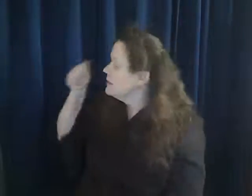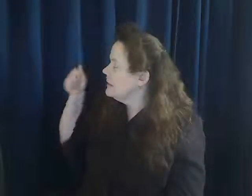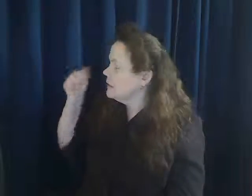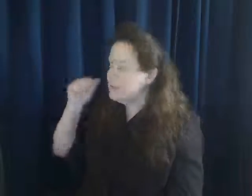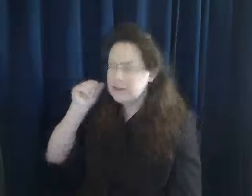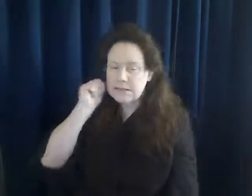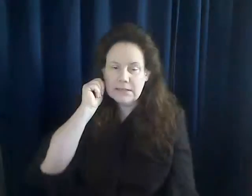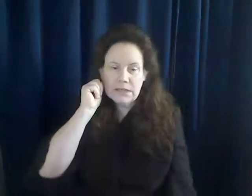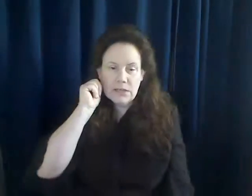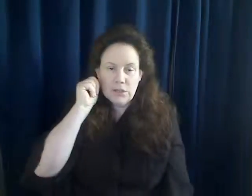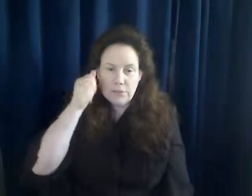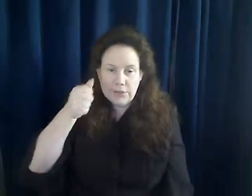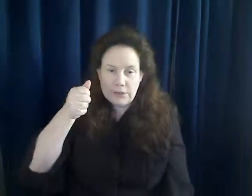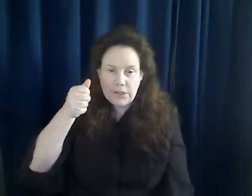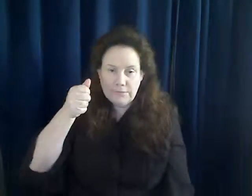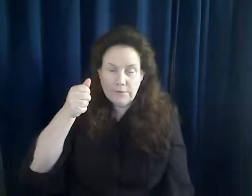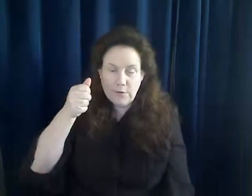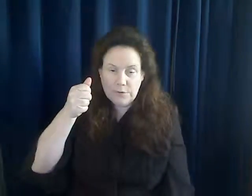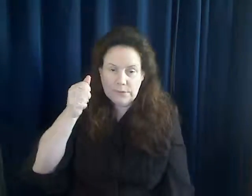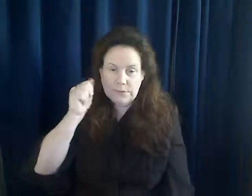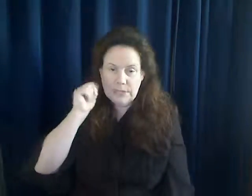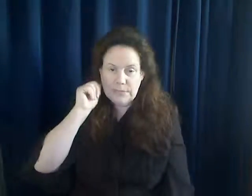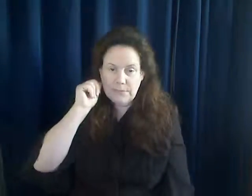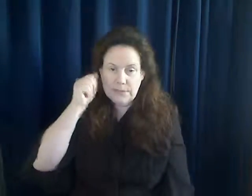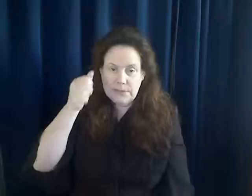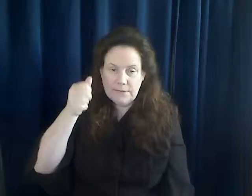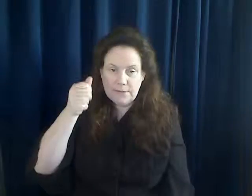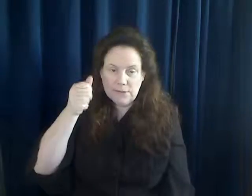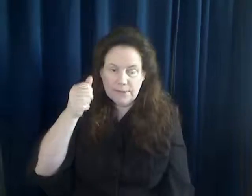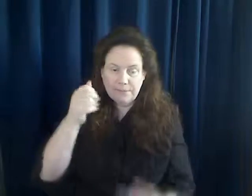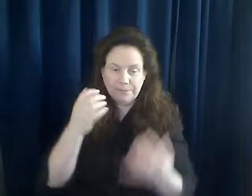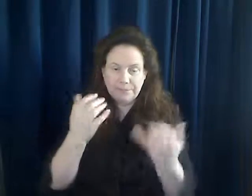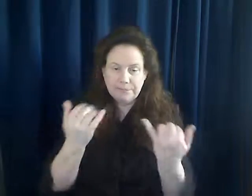like this. You bring your hand forward to indicate something in the future.